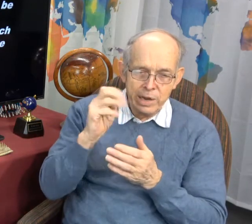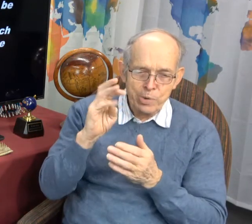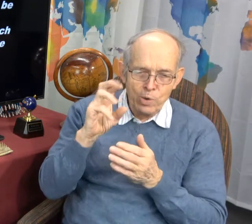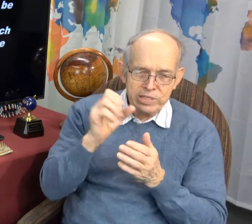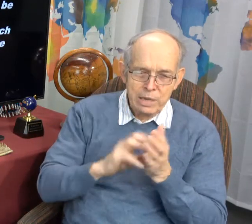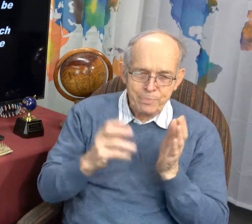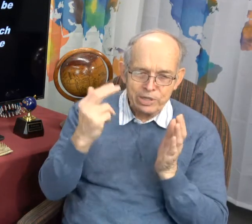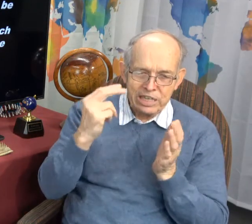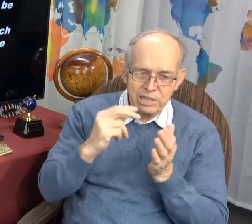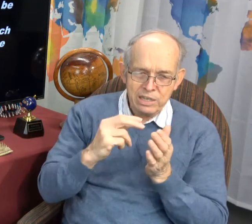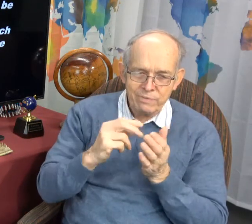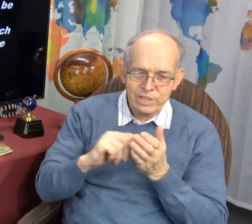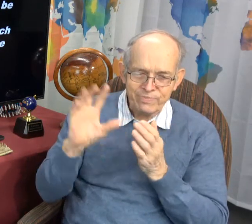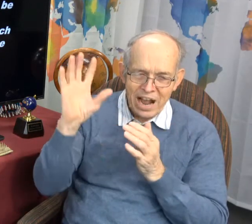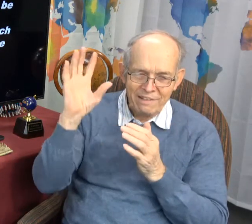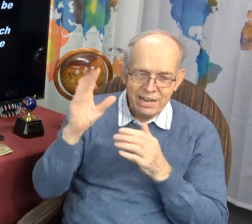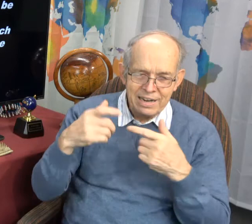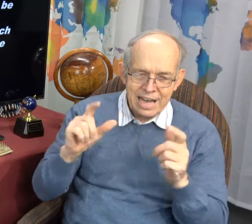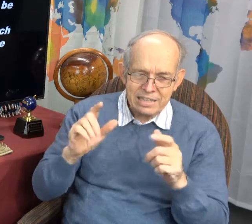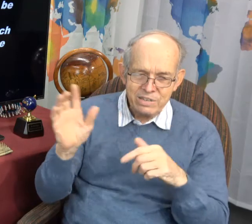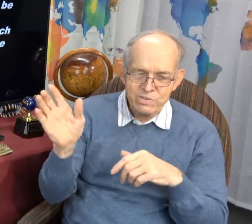Hebrews chapter 2, verse 5. Let your